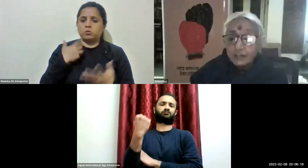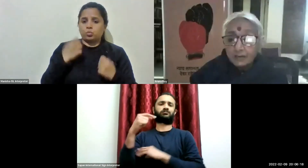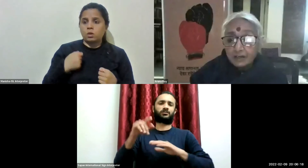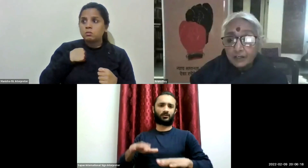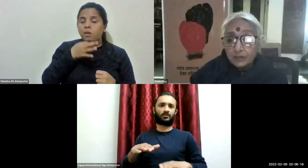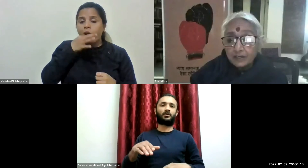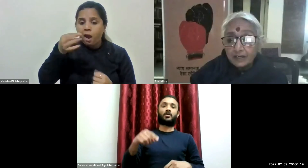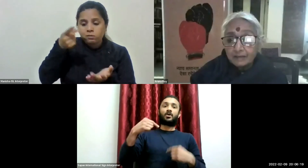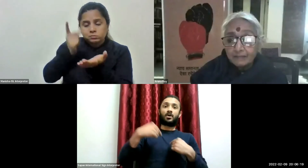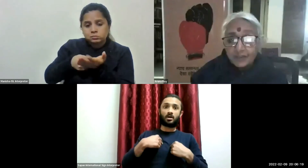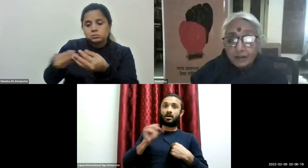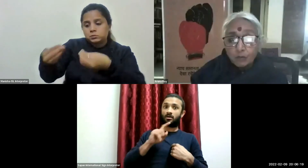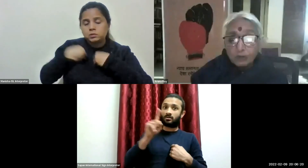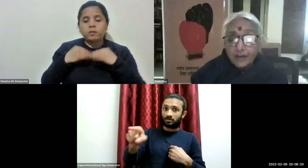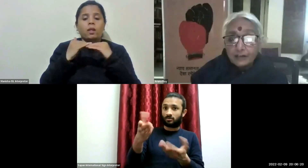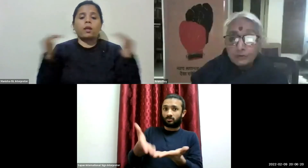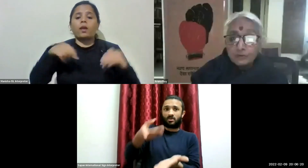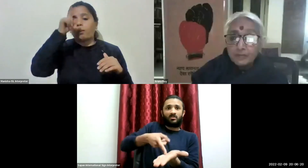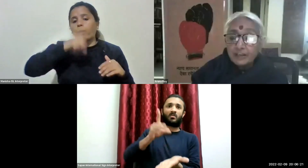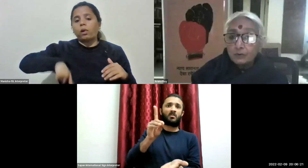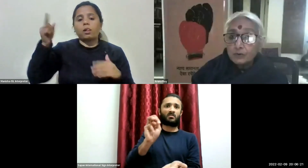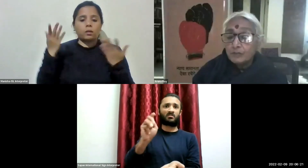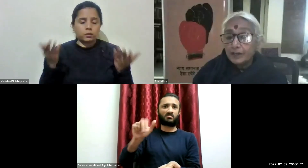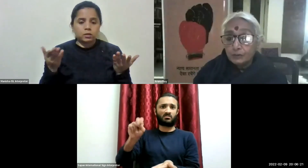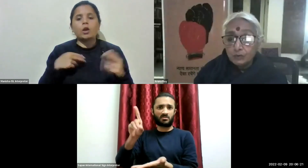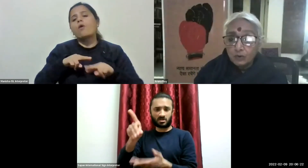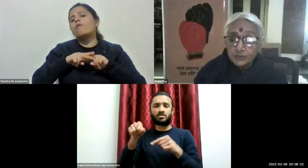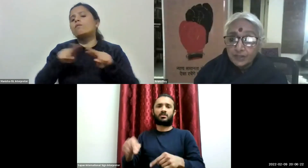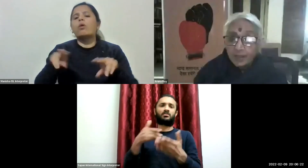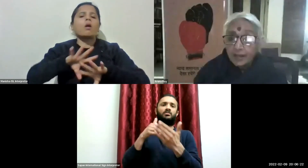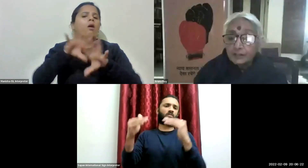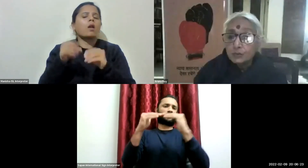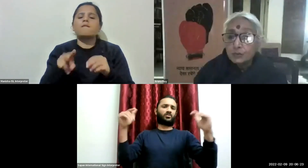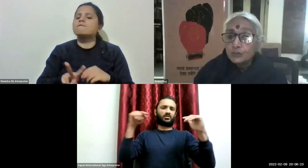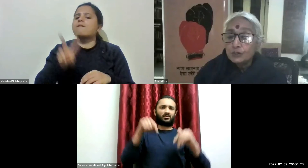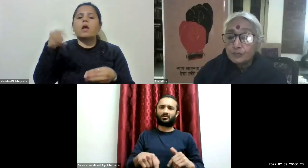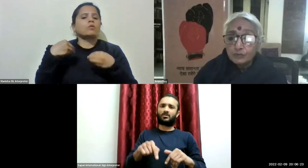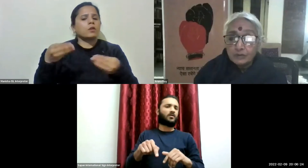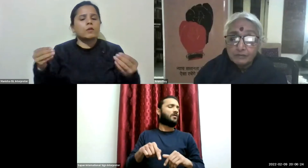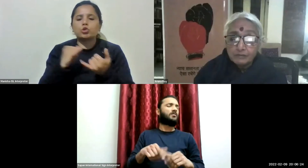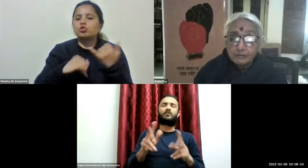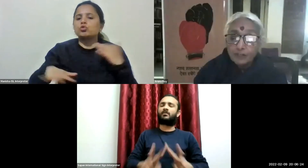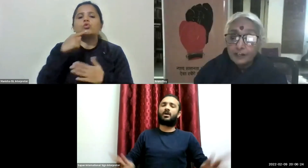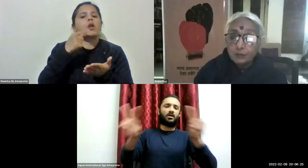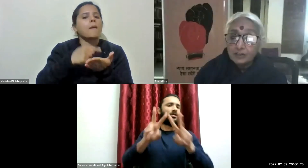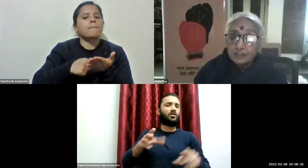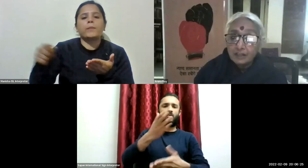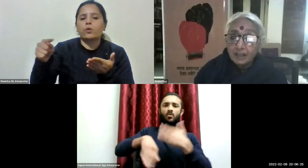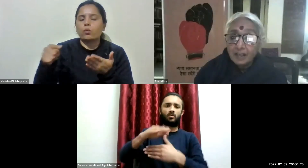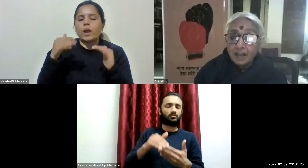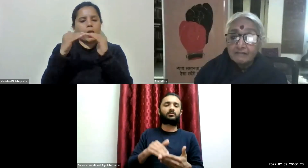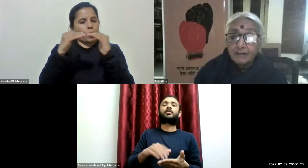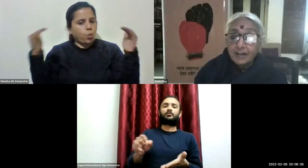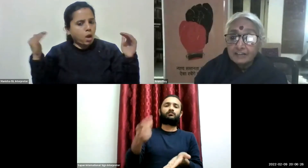a secular equal India. Both values are being eroded by new laws and social approval for economic